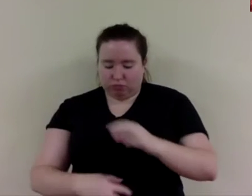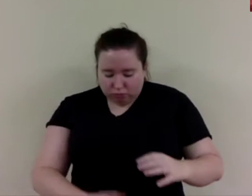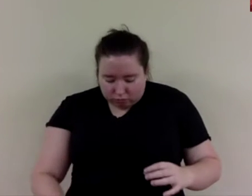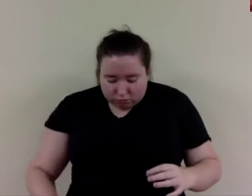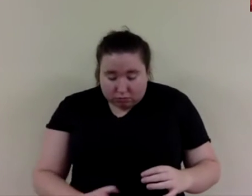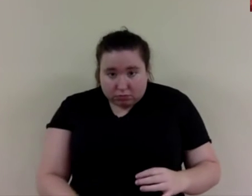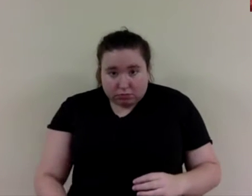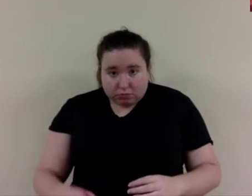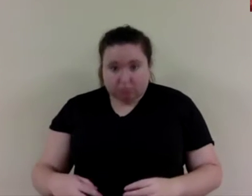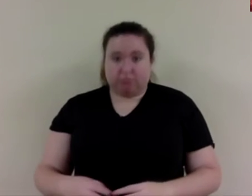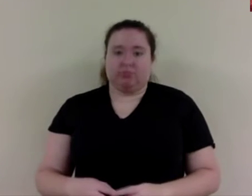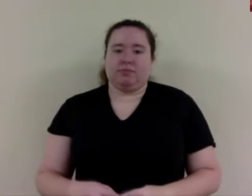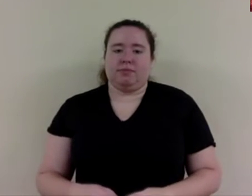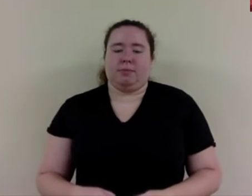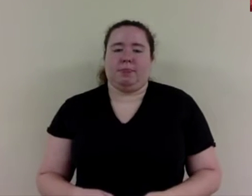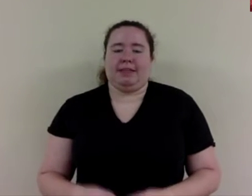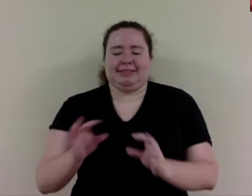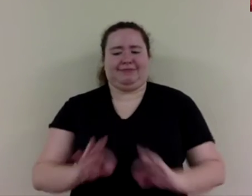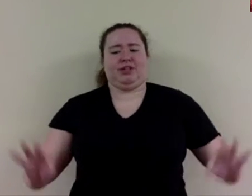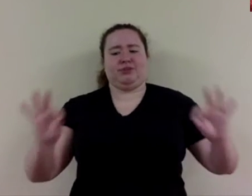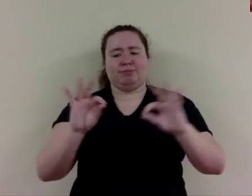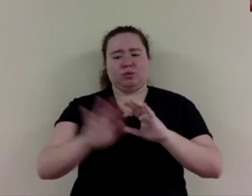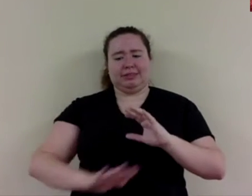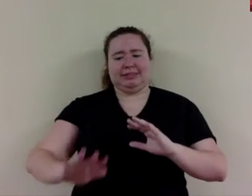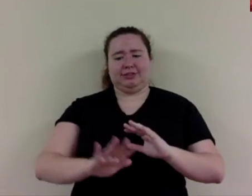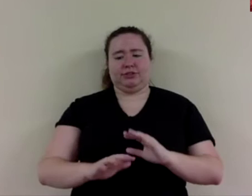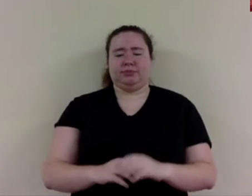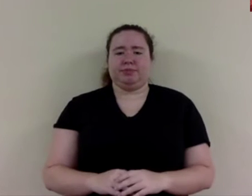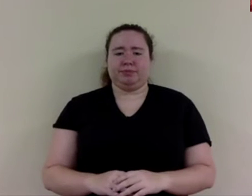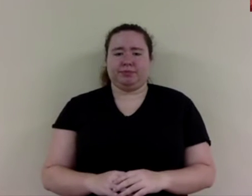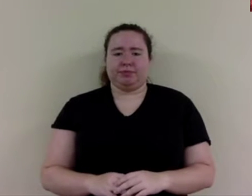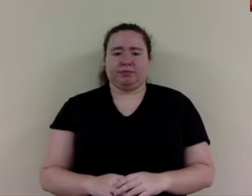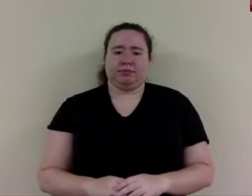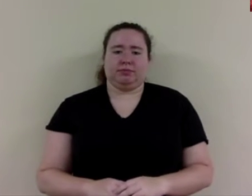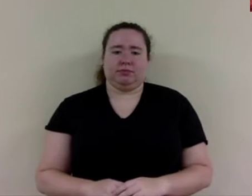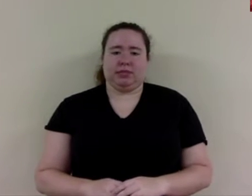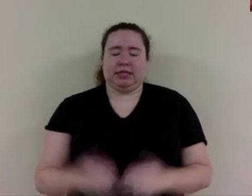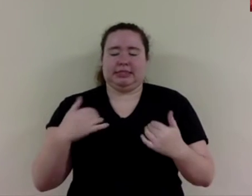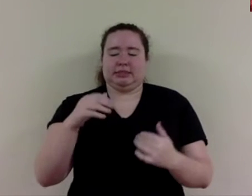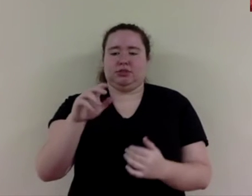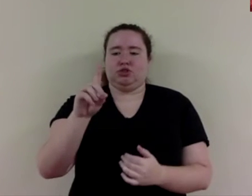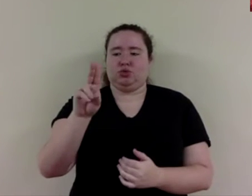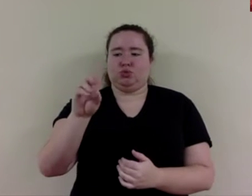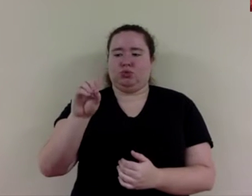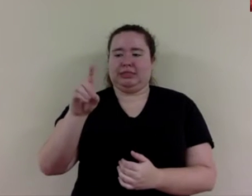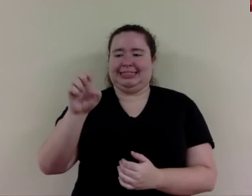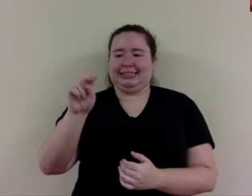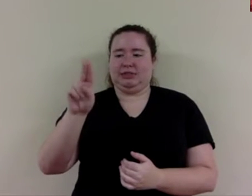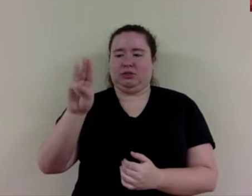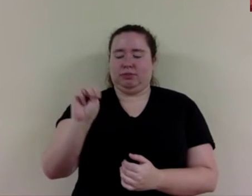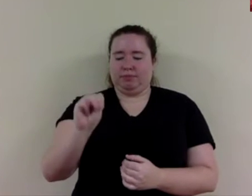primary importance, we would have to focus on the small intestine. Anatomically, the small intestine consists of a duodenum, which is attached to the